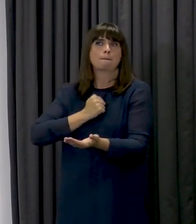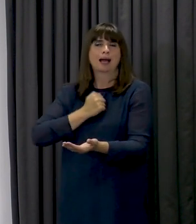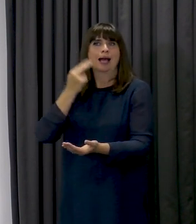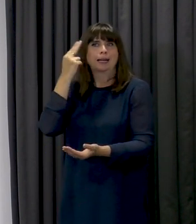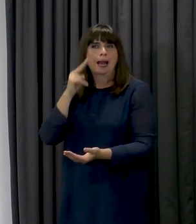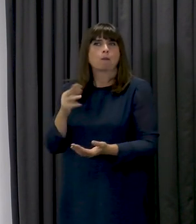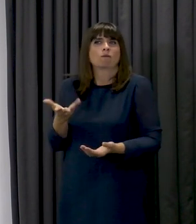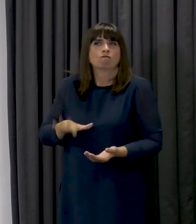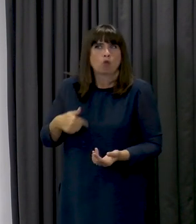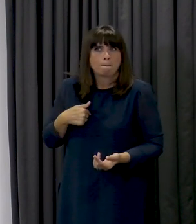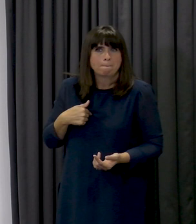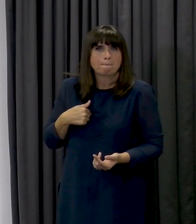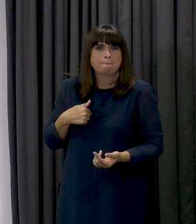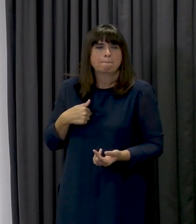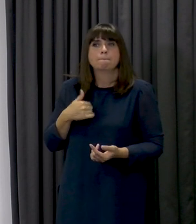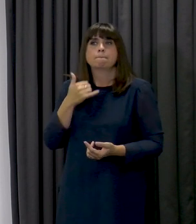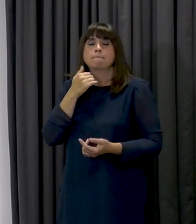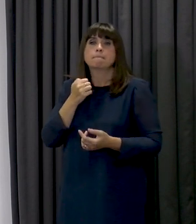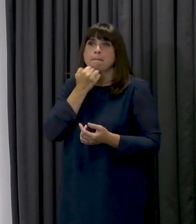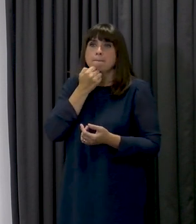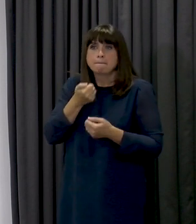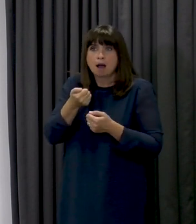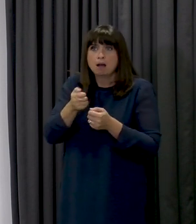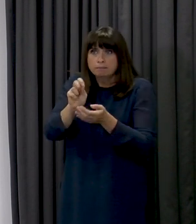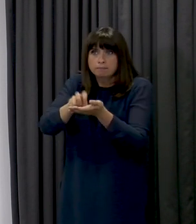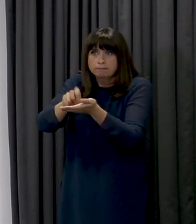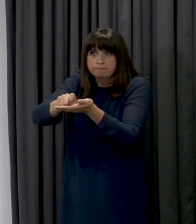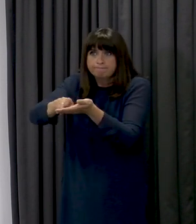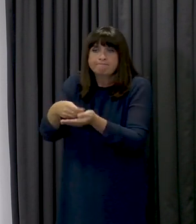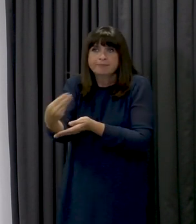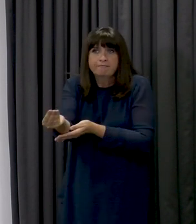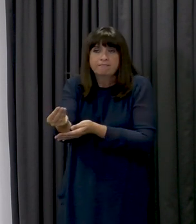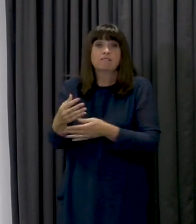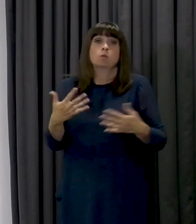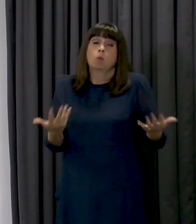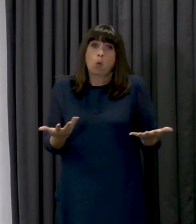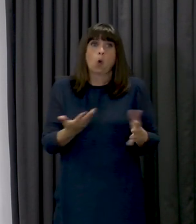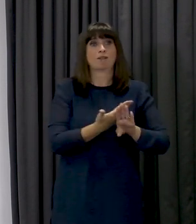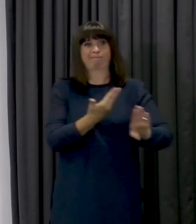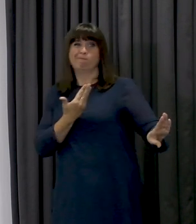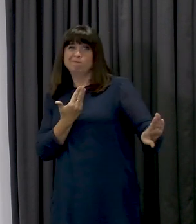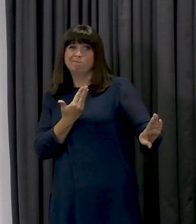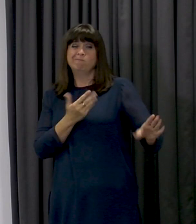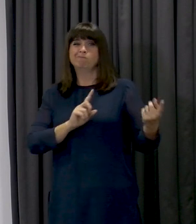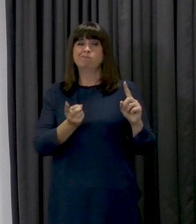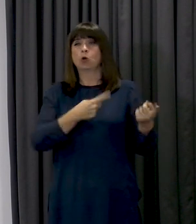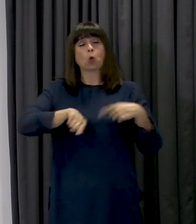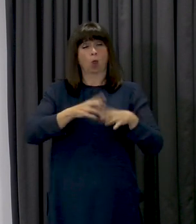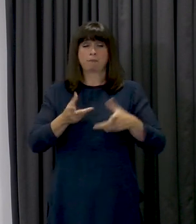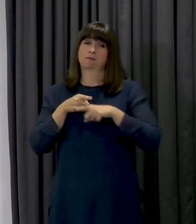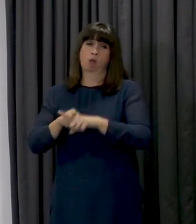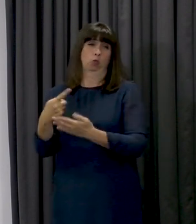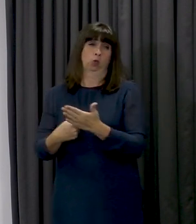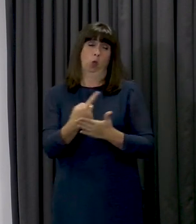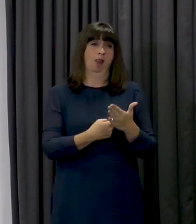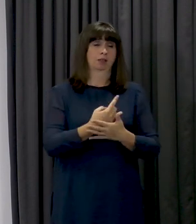support our test, trace, protect system, or whether that is complying with physical distancing and strict